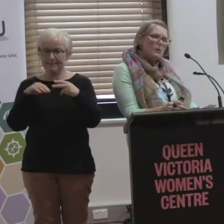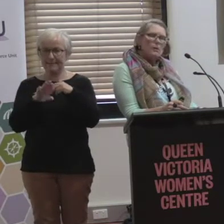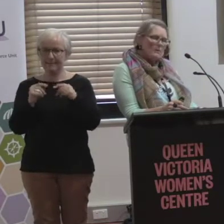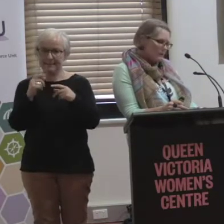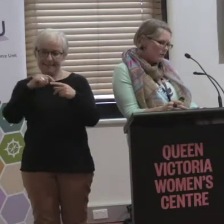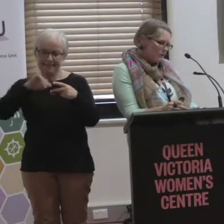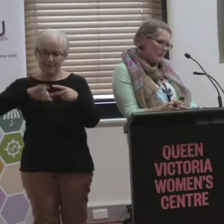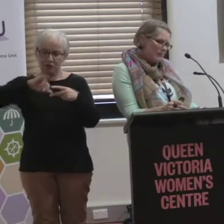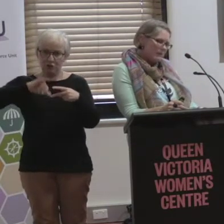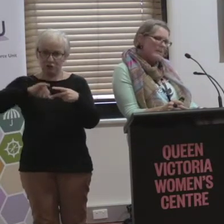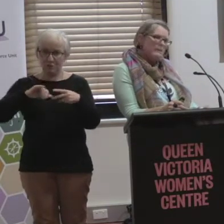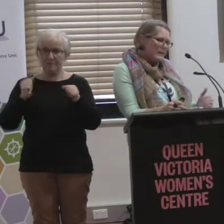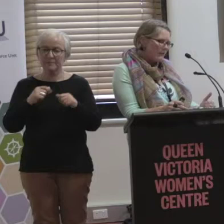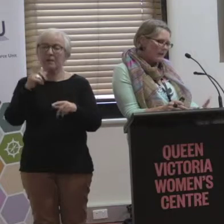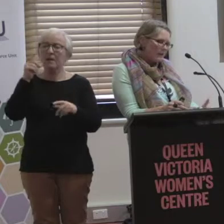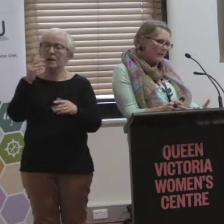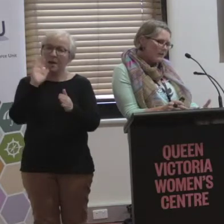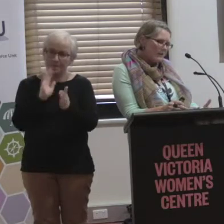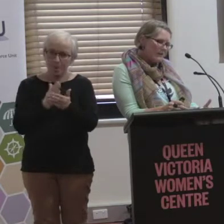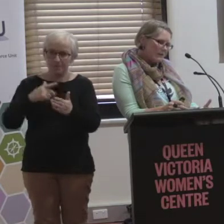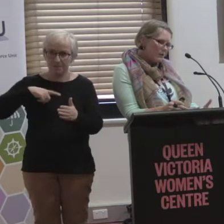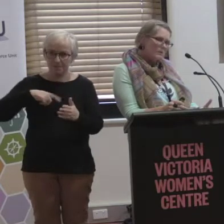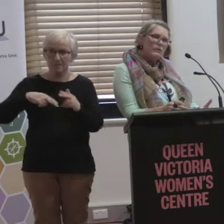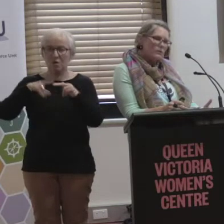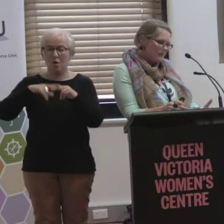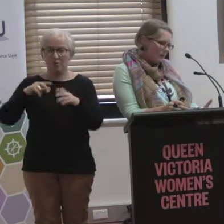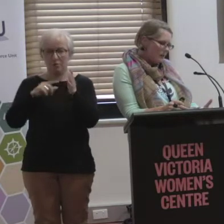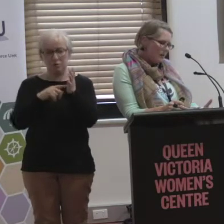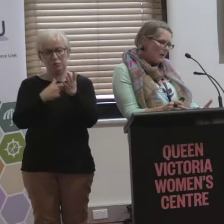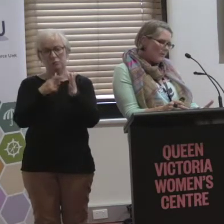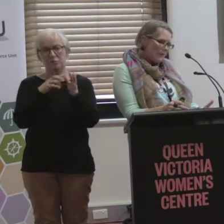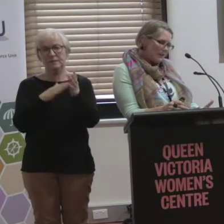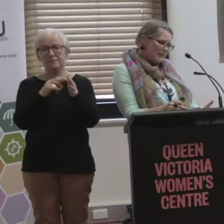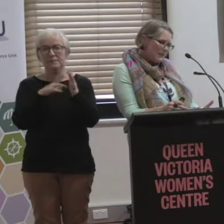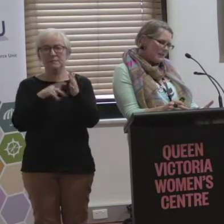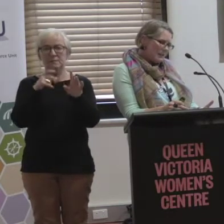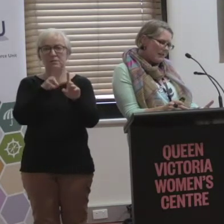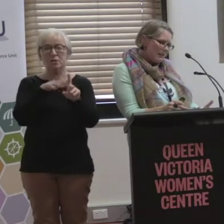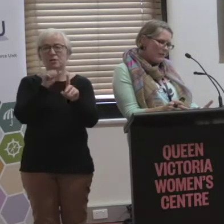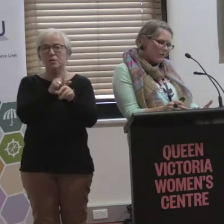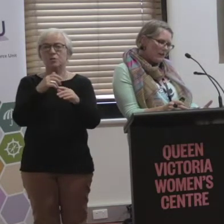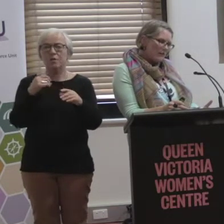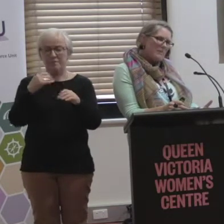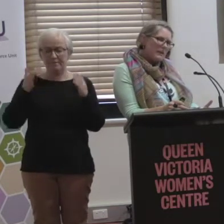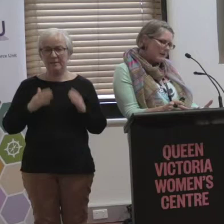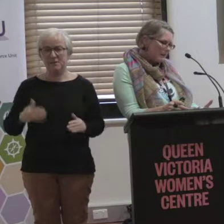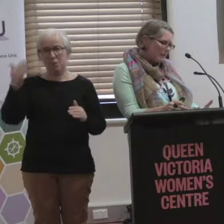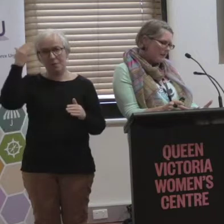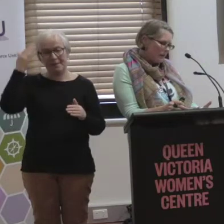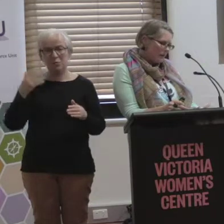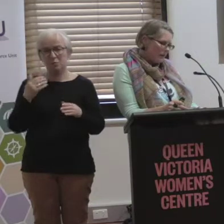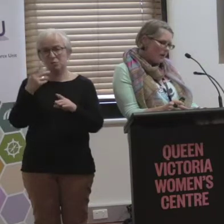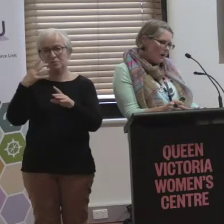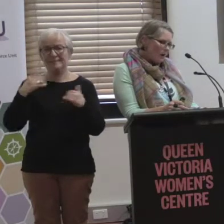be a purpose of treatment. So it must be either for diagnosing a physical or mental condition, preventing disease, restoring or replacing